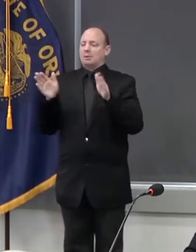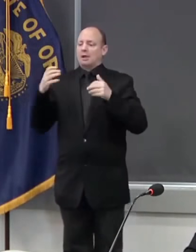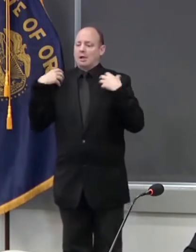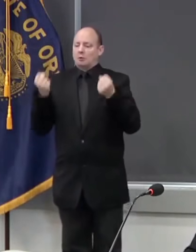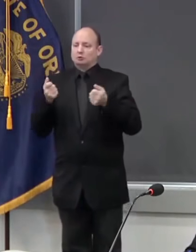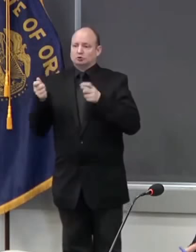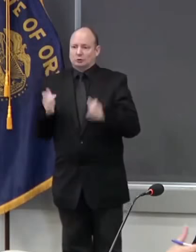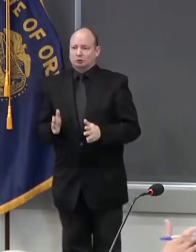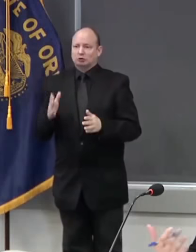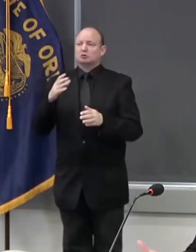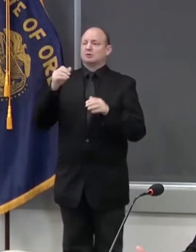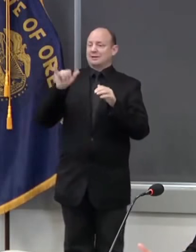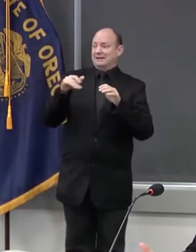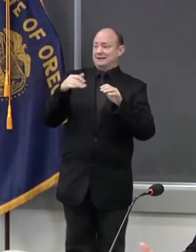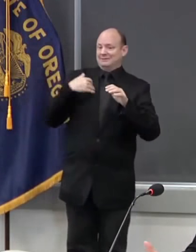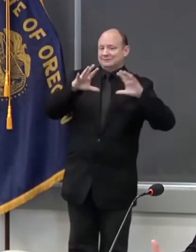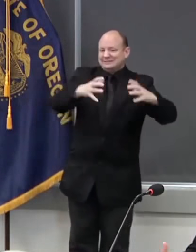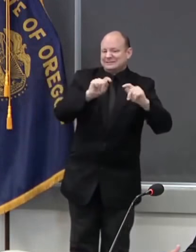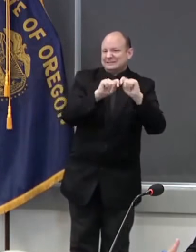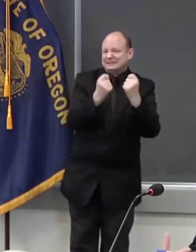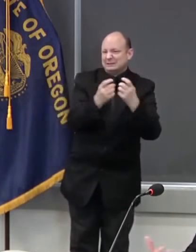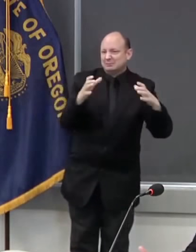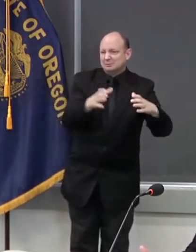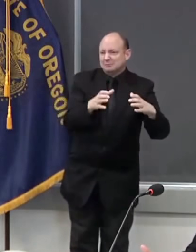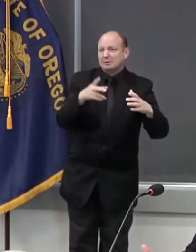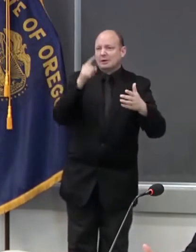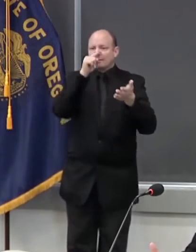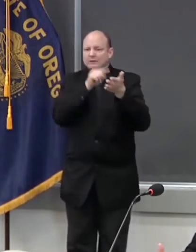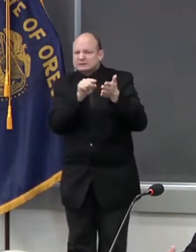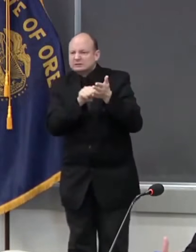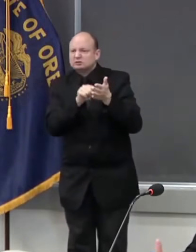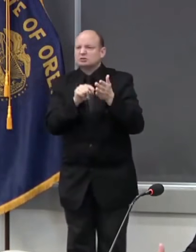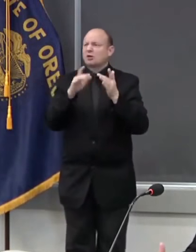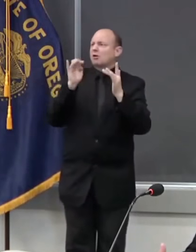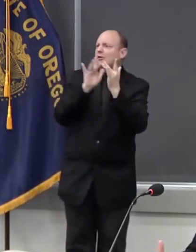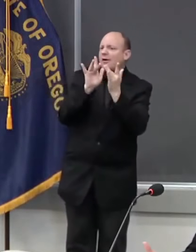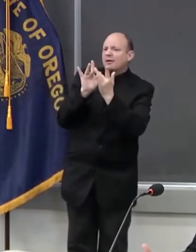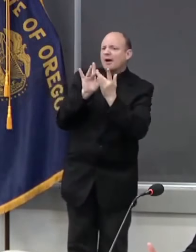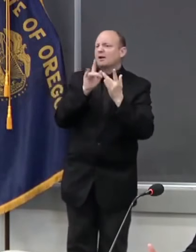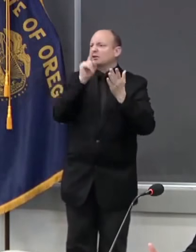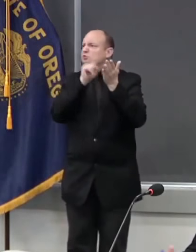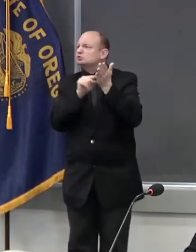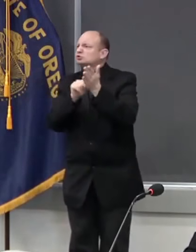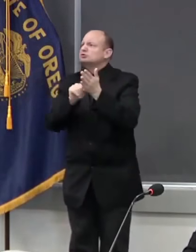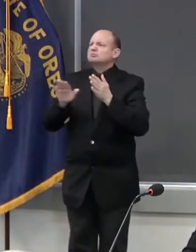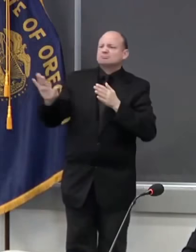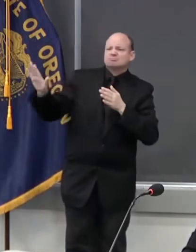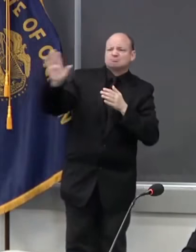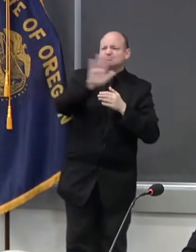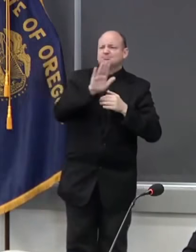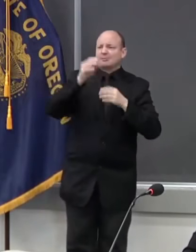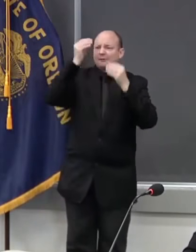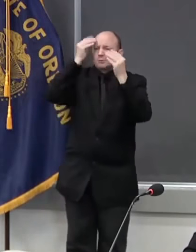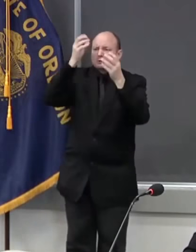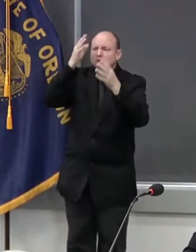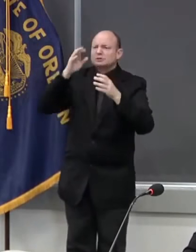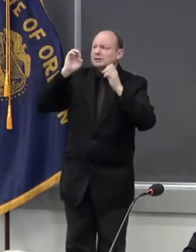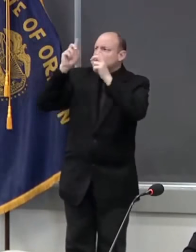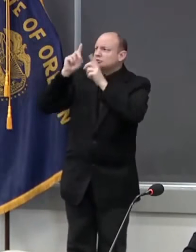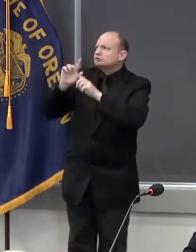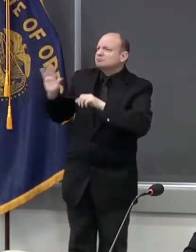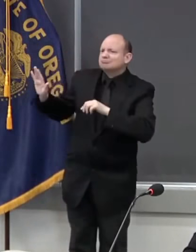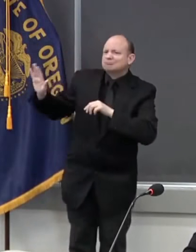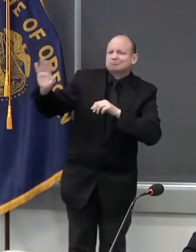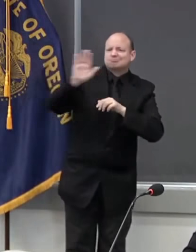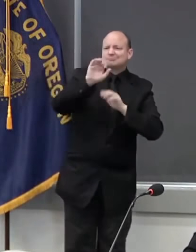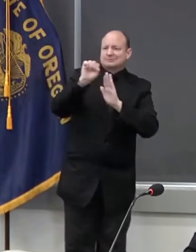of people who did case investigation, contact tracing, outreach, and education for the state's